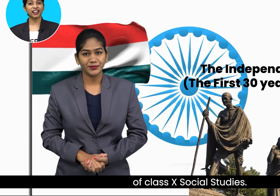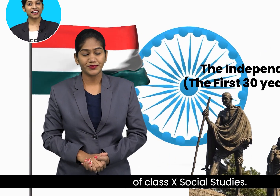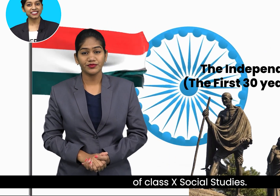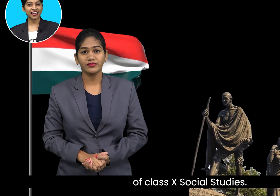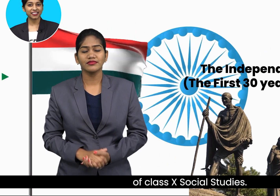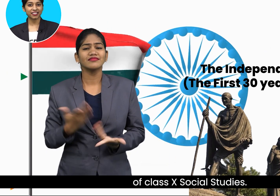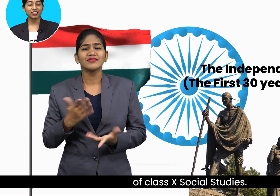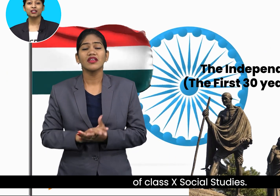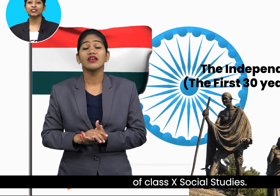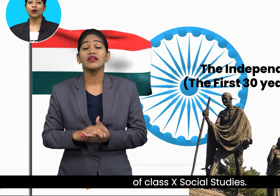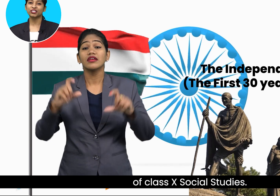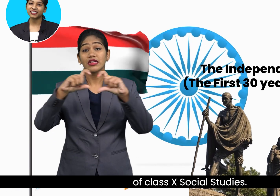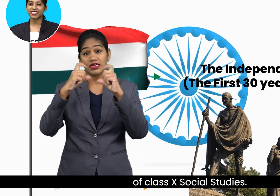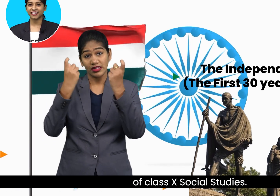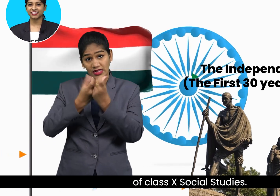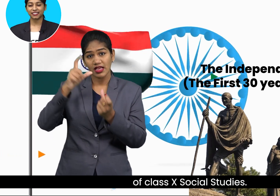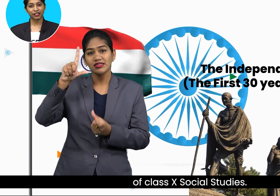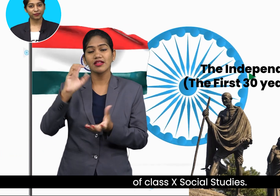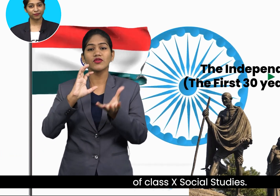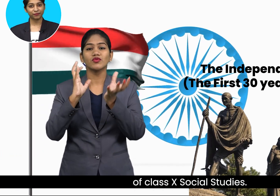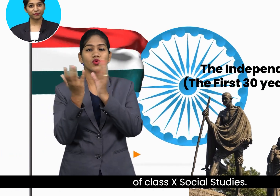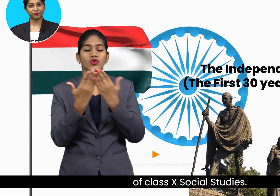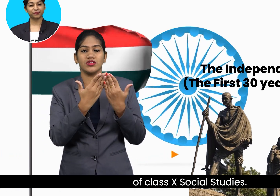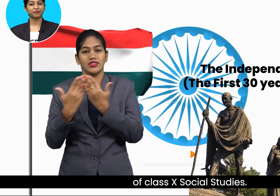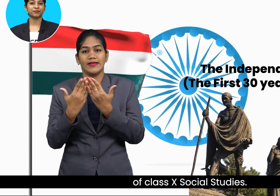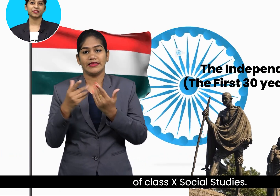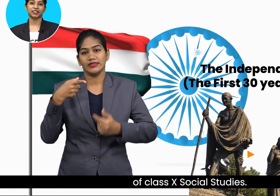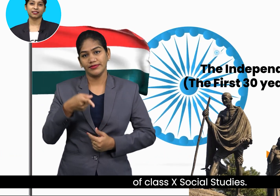of class 10th, Social Studies.